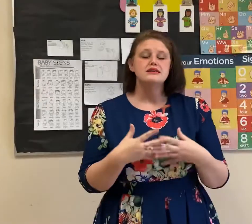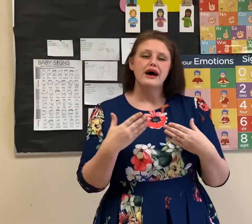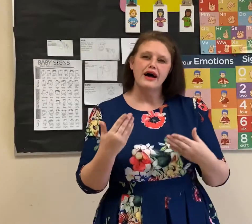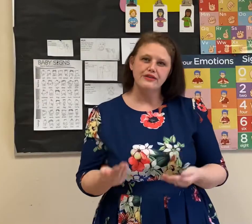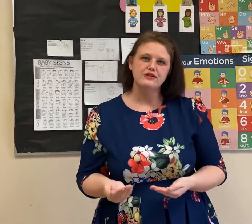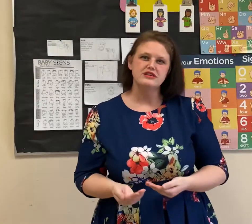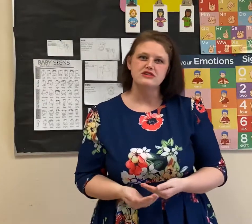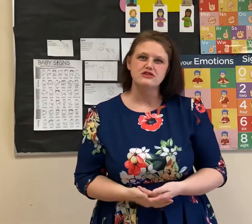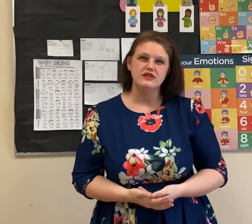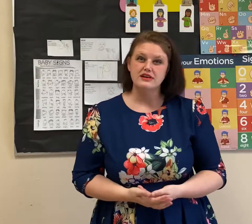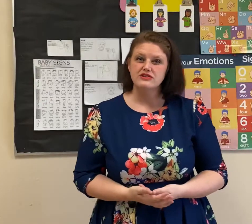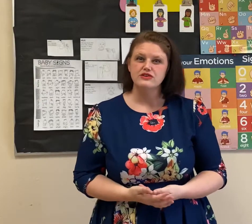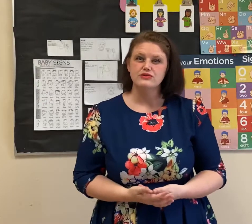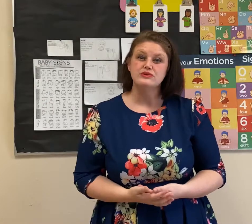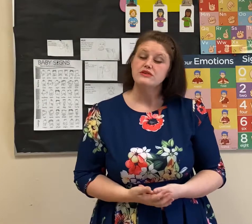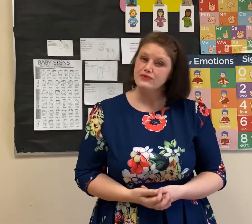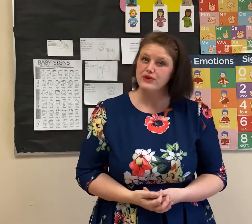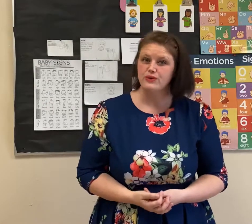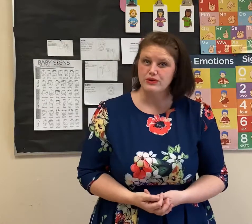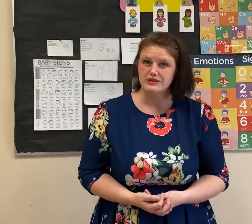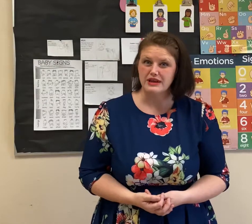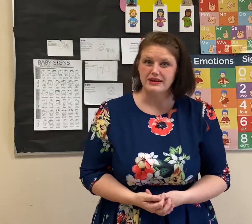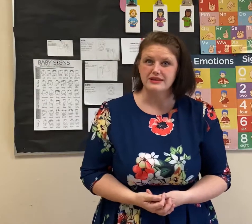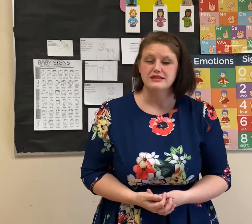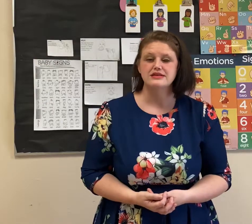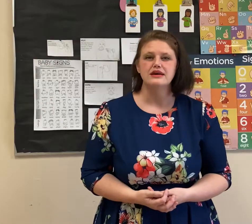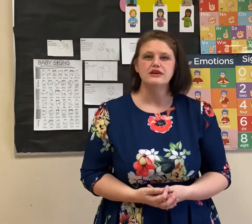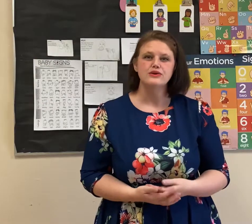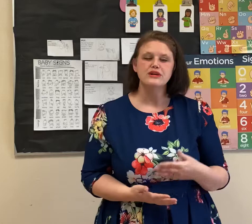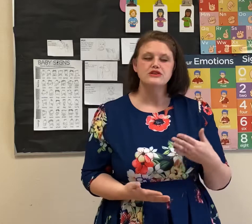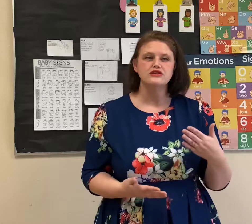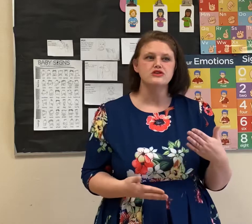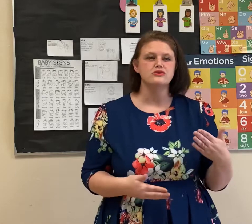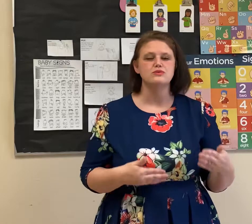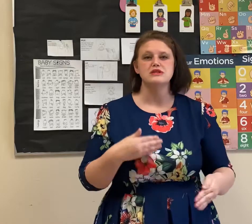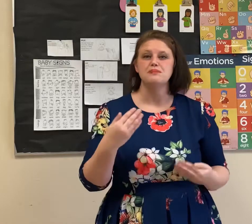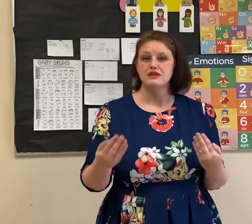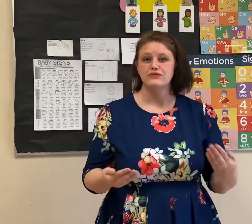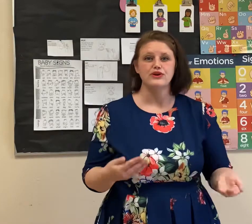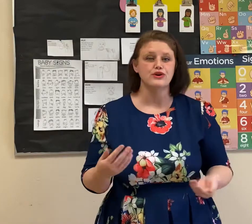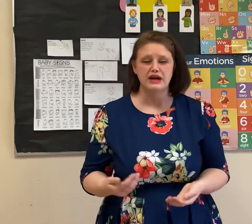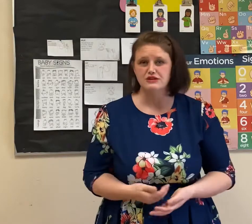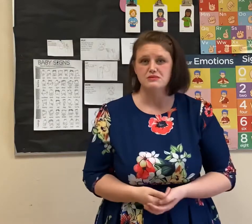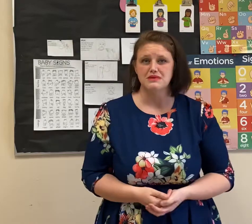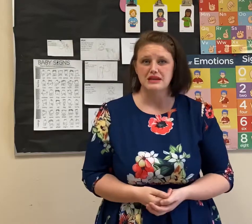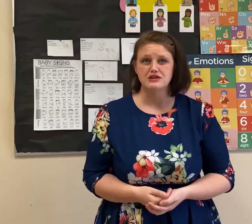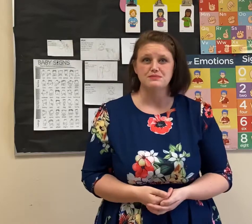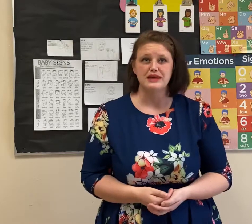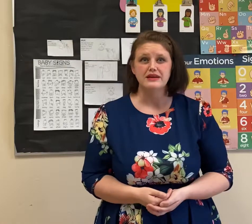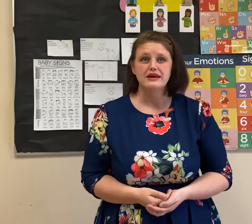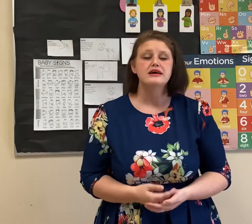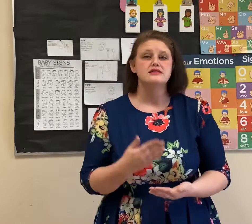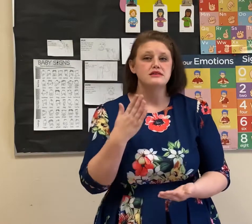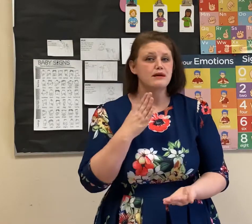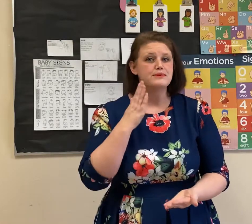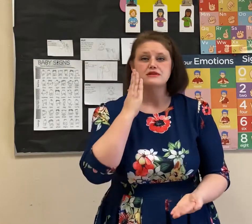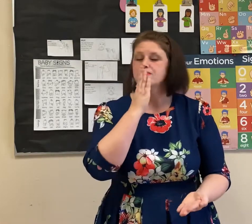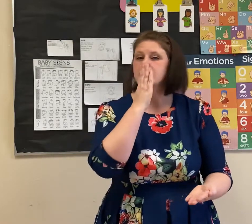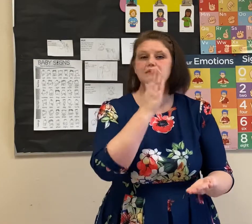Other teachers like to use different core signs, and you get to choose what's best for your classroom management. Stop is one of mine I